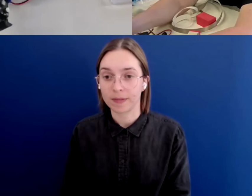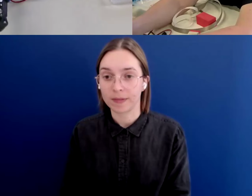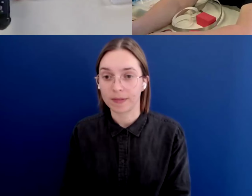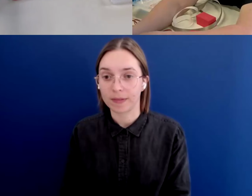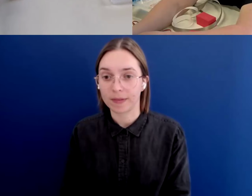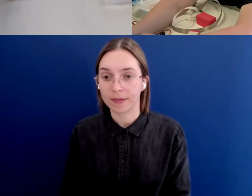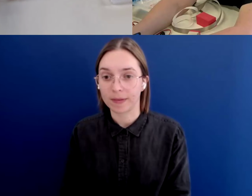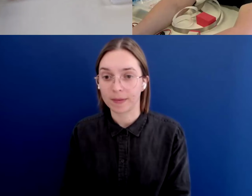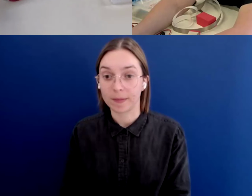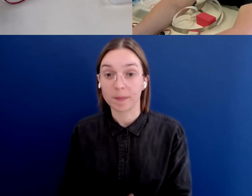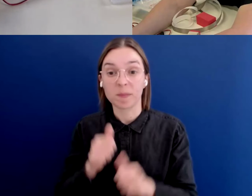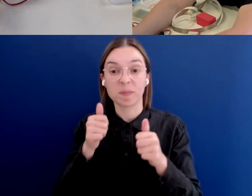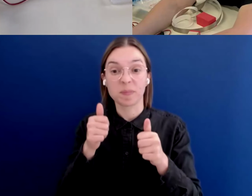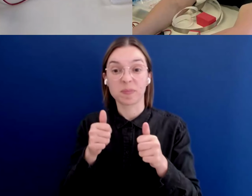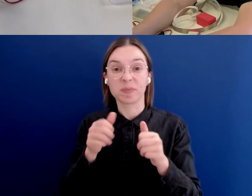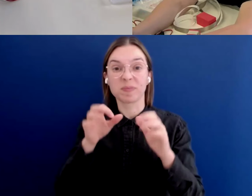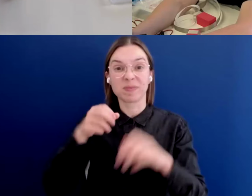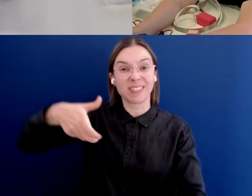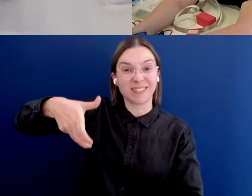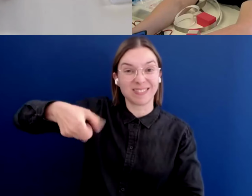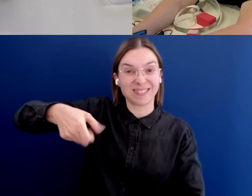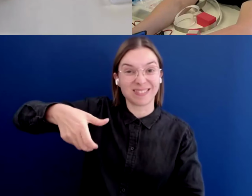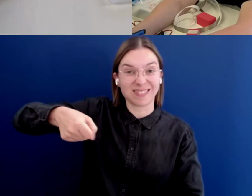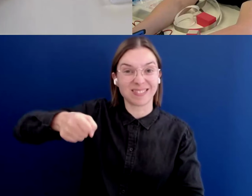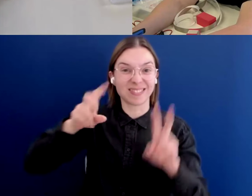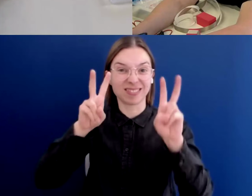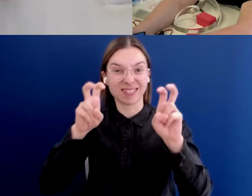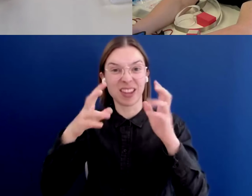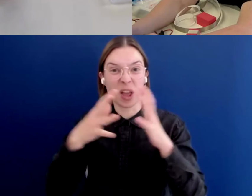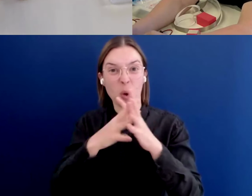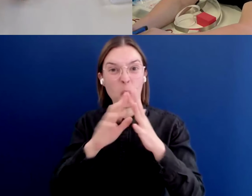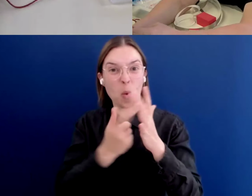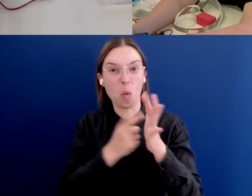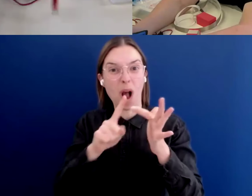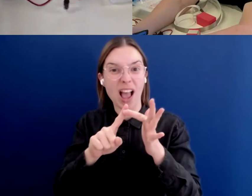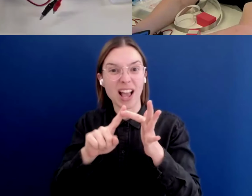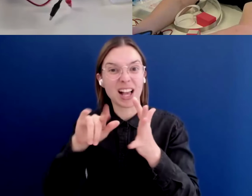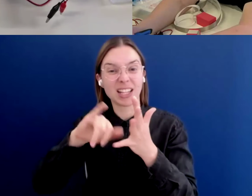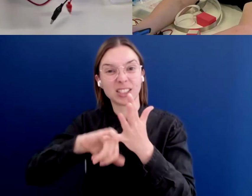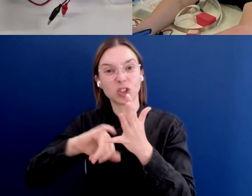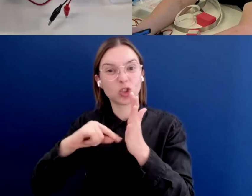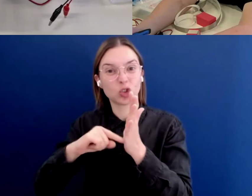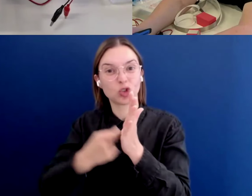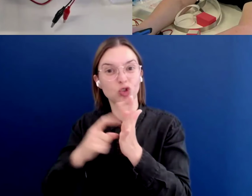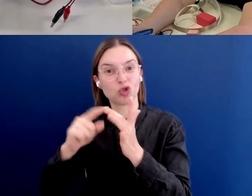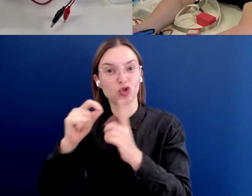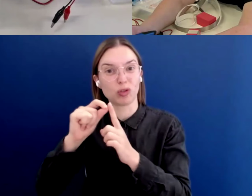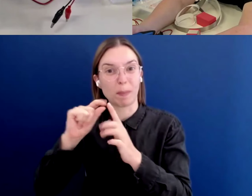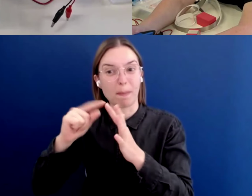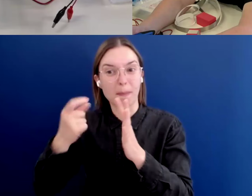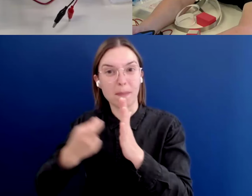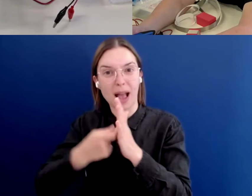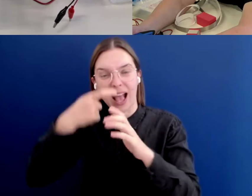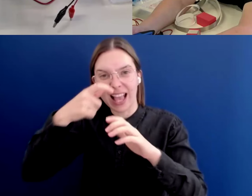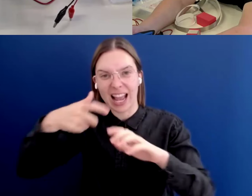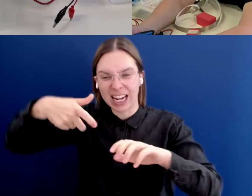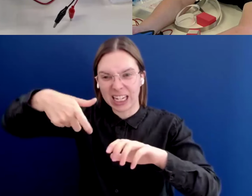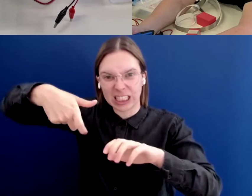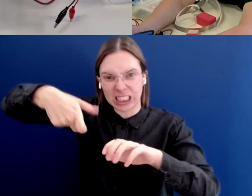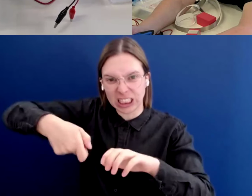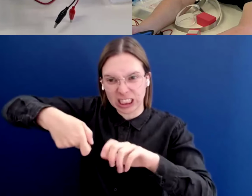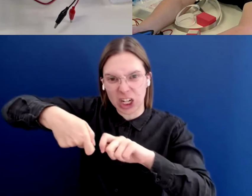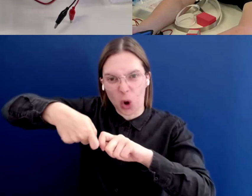right, these are wire strippers. If you're going to get wire strippers, these are the type that I would suggest in terms of them being much easier to use.